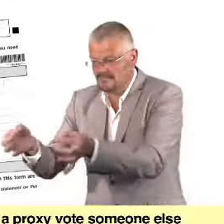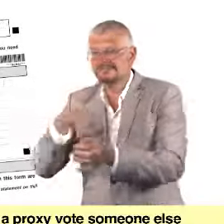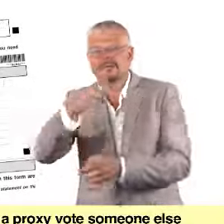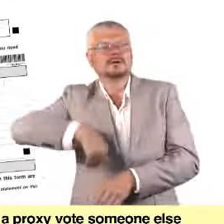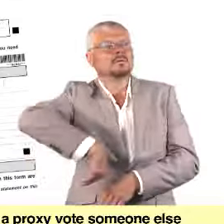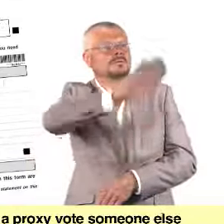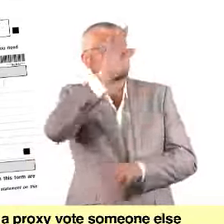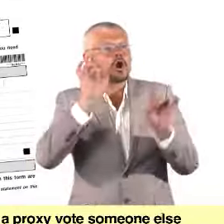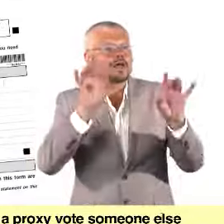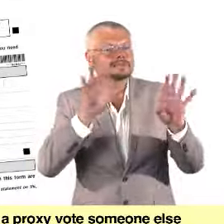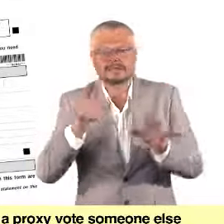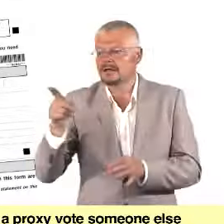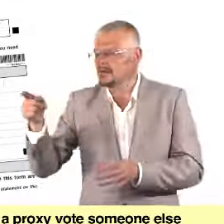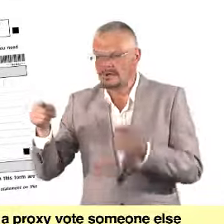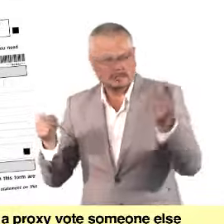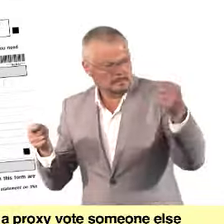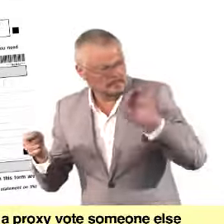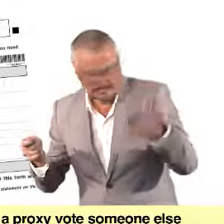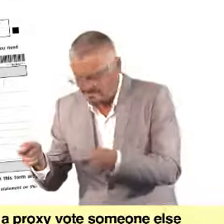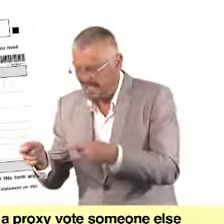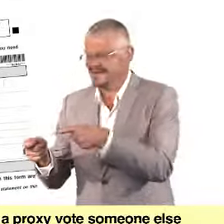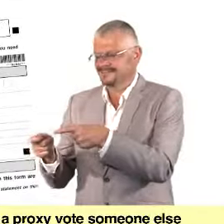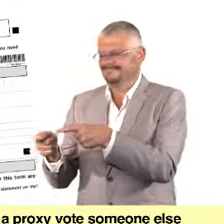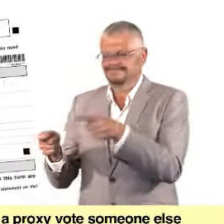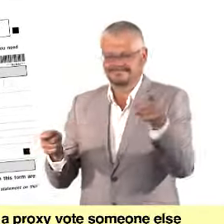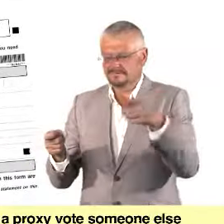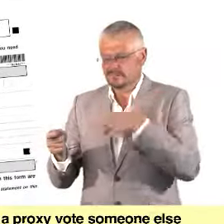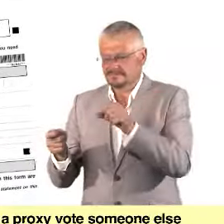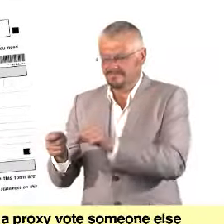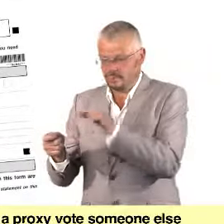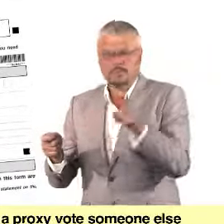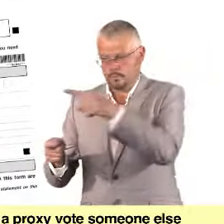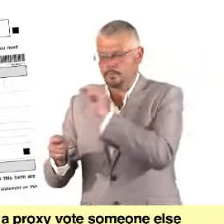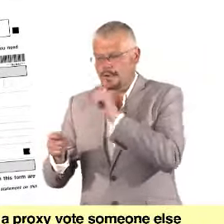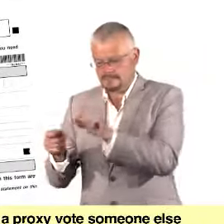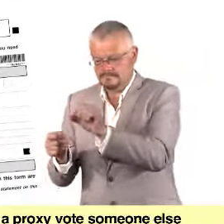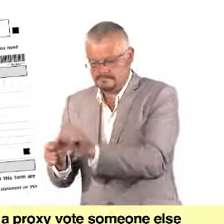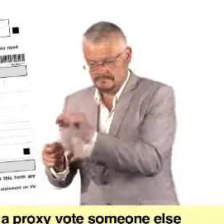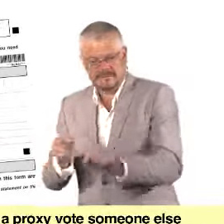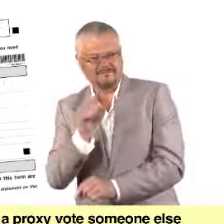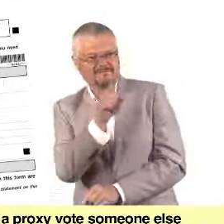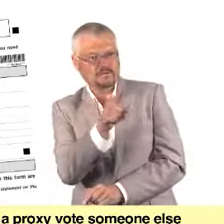Whereas if you apply for a proxy vote, someone else will be able to go to a polling station and vote on your behalf.